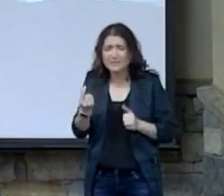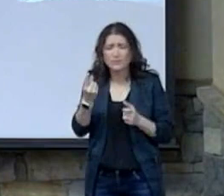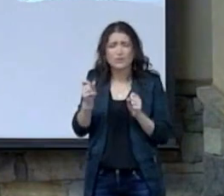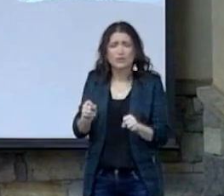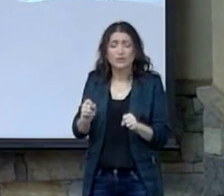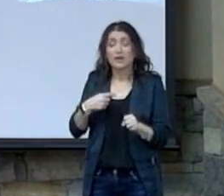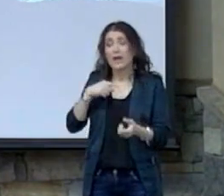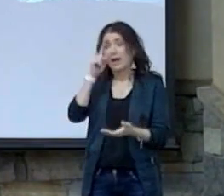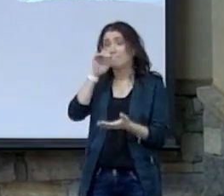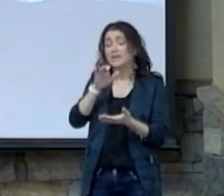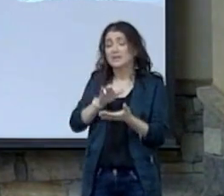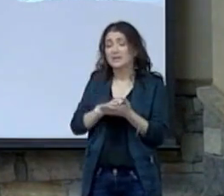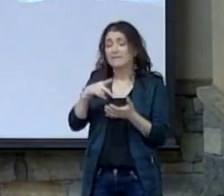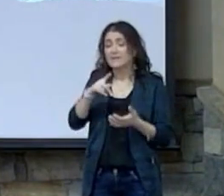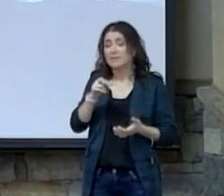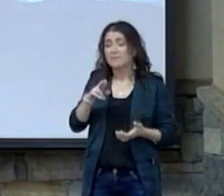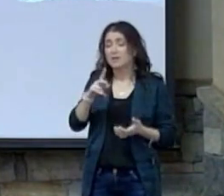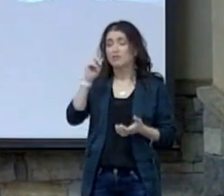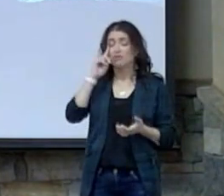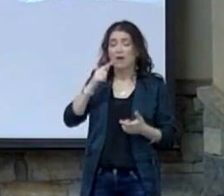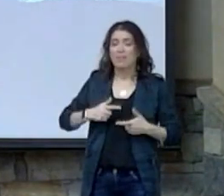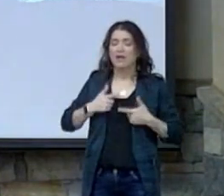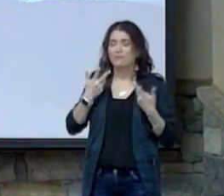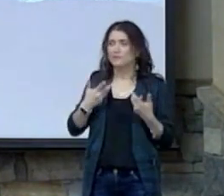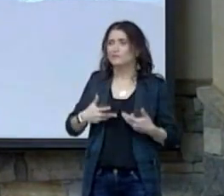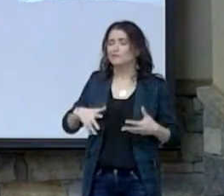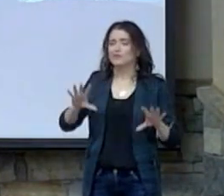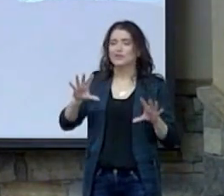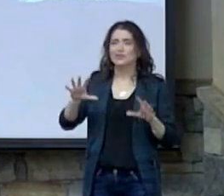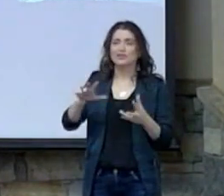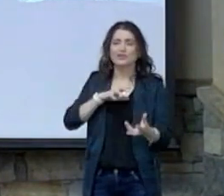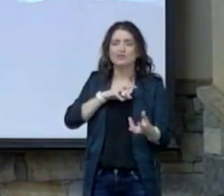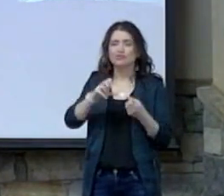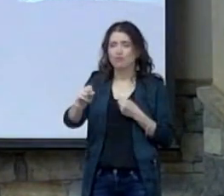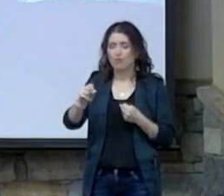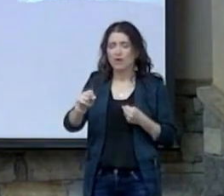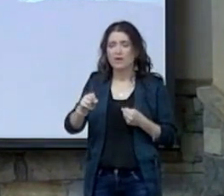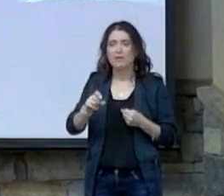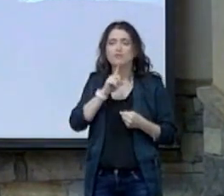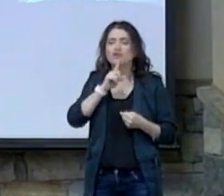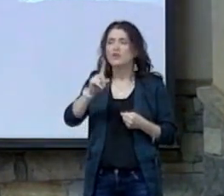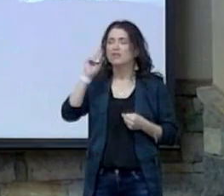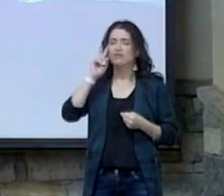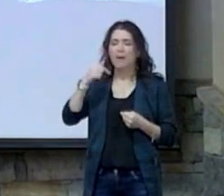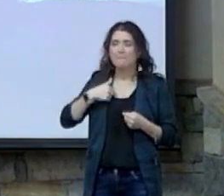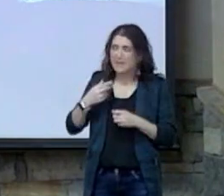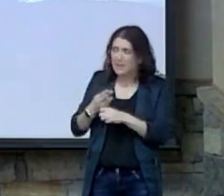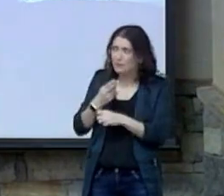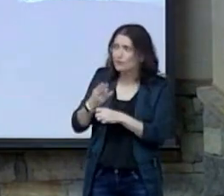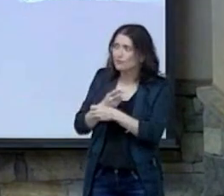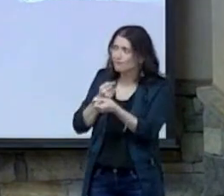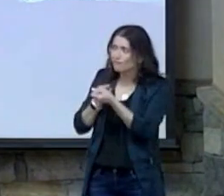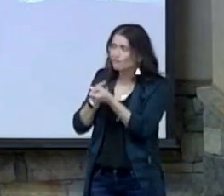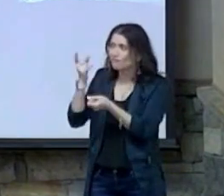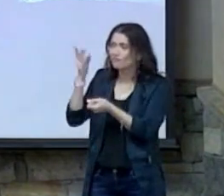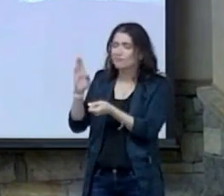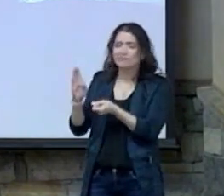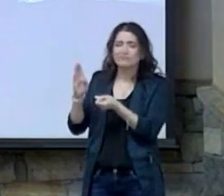I believe Peter thought his life was over. It was destroyed. He thought his usefulness for Jesus was done. I think he